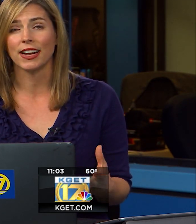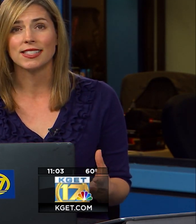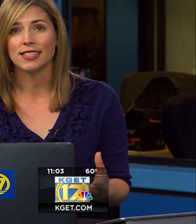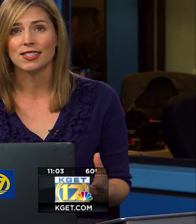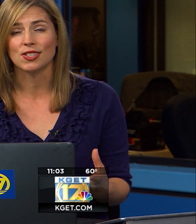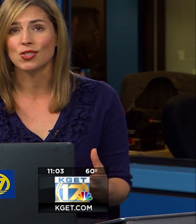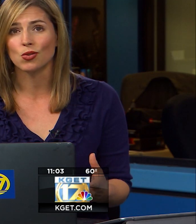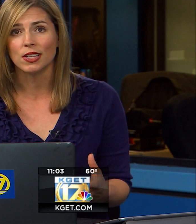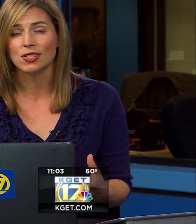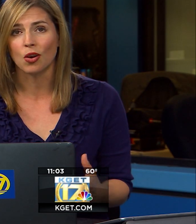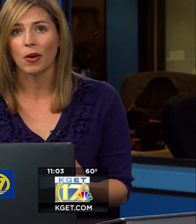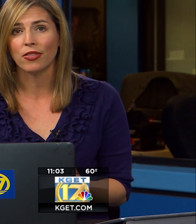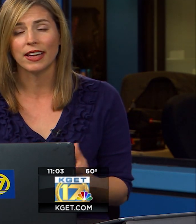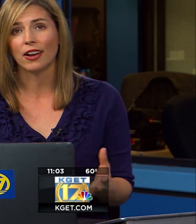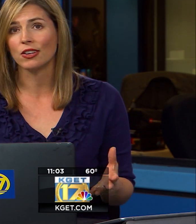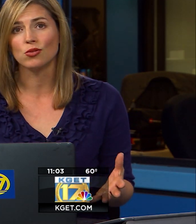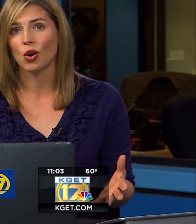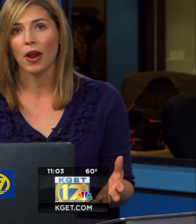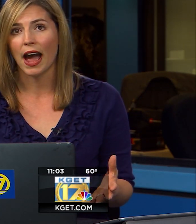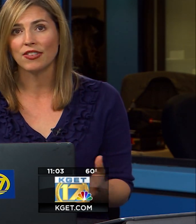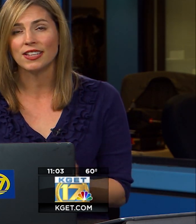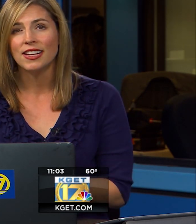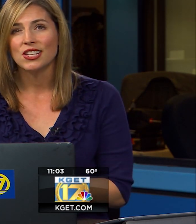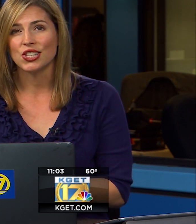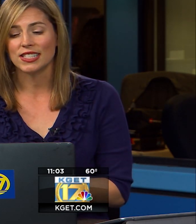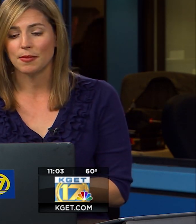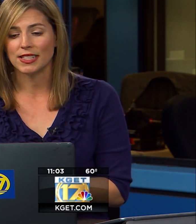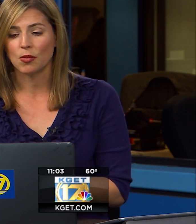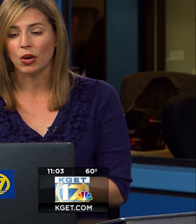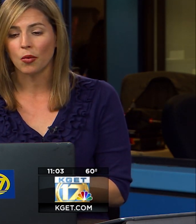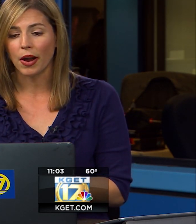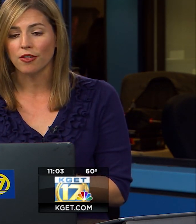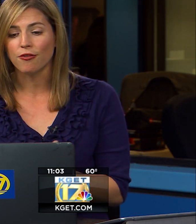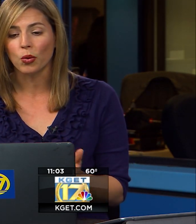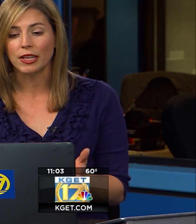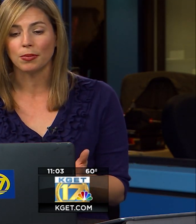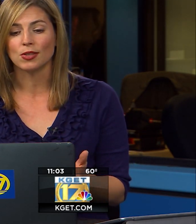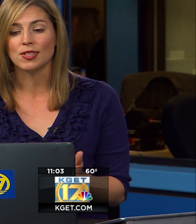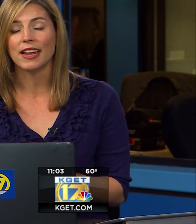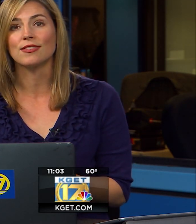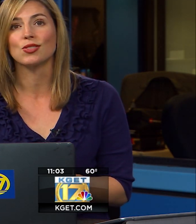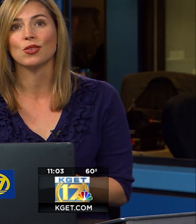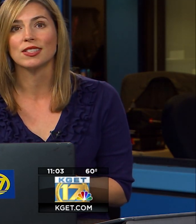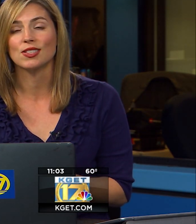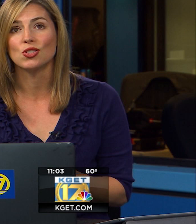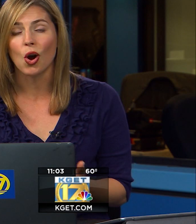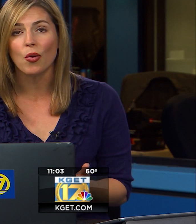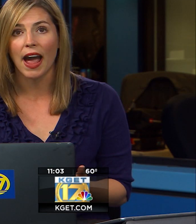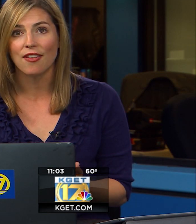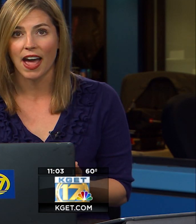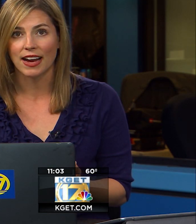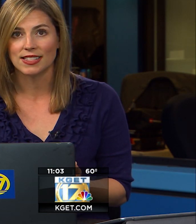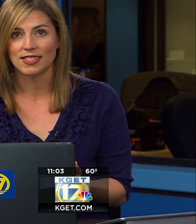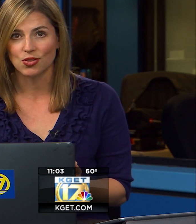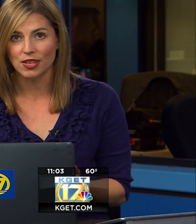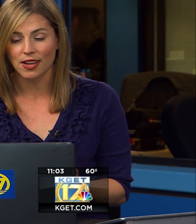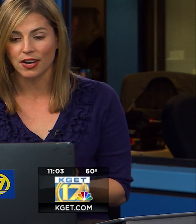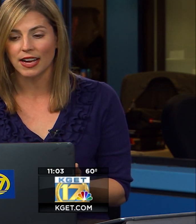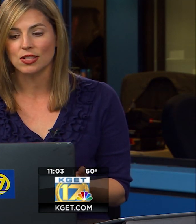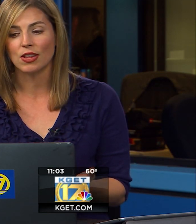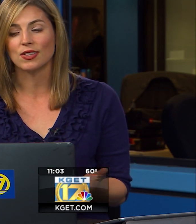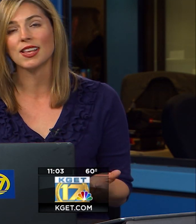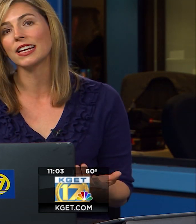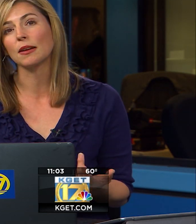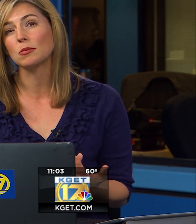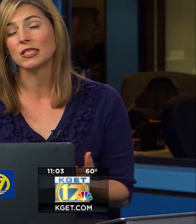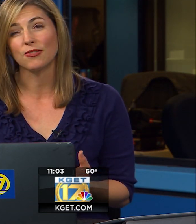and devices to students around the county who don't have it. She estimates somewhere around 40% of students don't have access to the